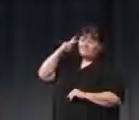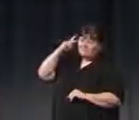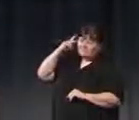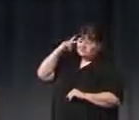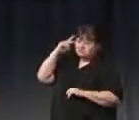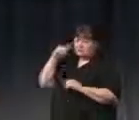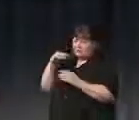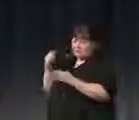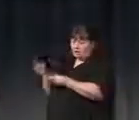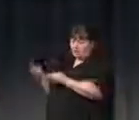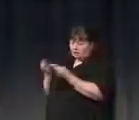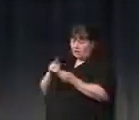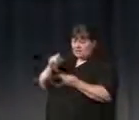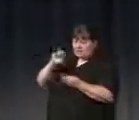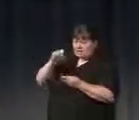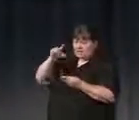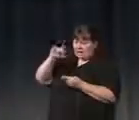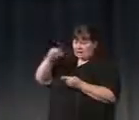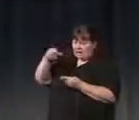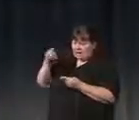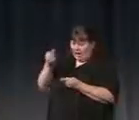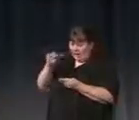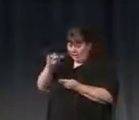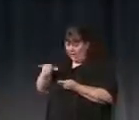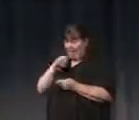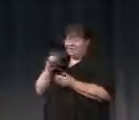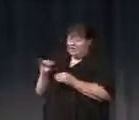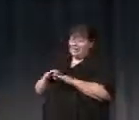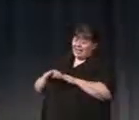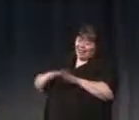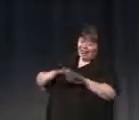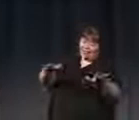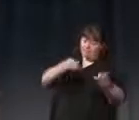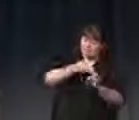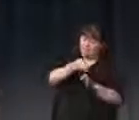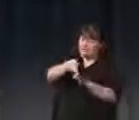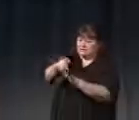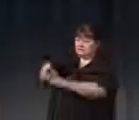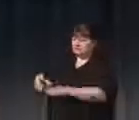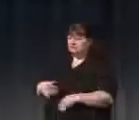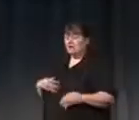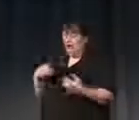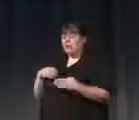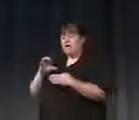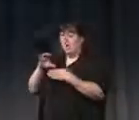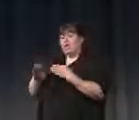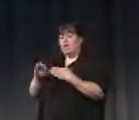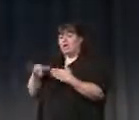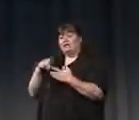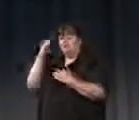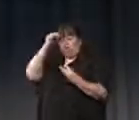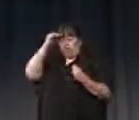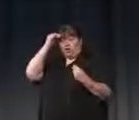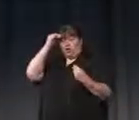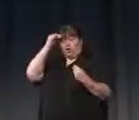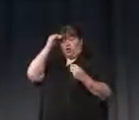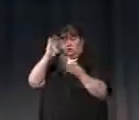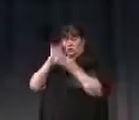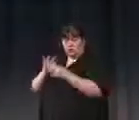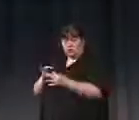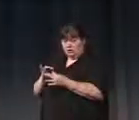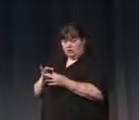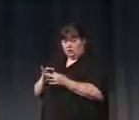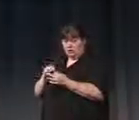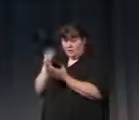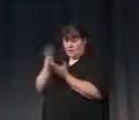imported into telephony, and then into an ever-expanding circle of fields. I'll conclude with this thought regarding the